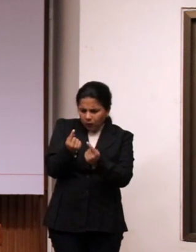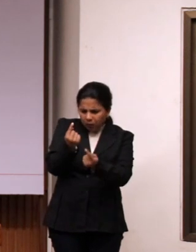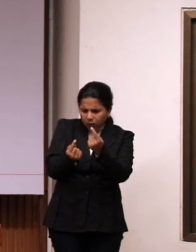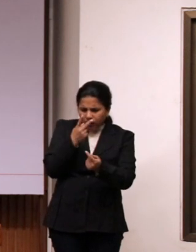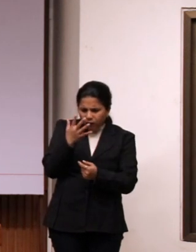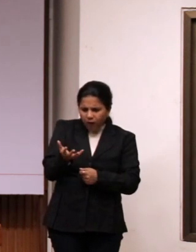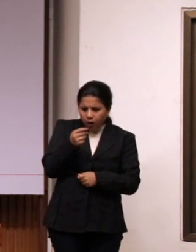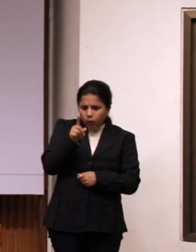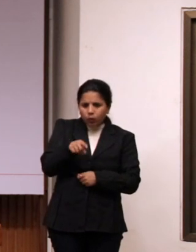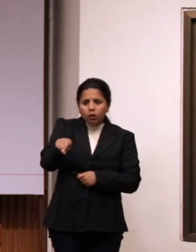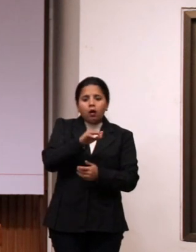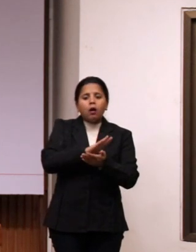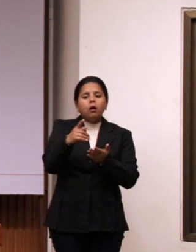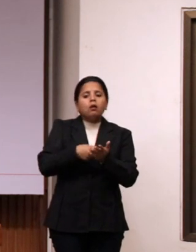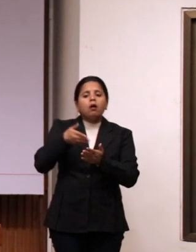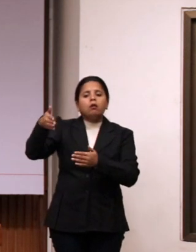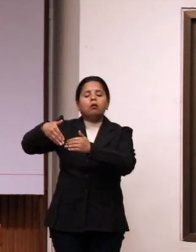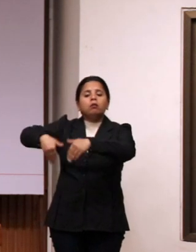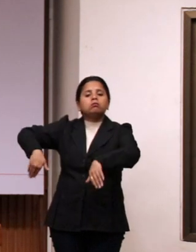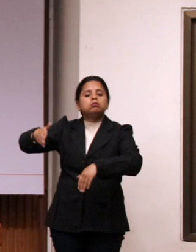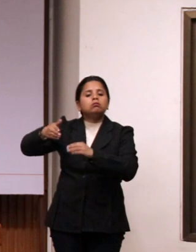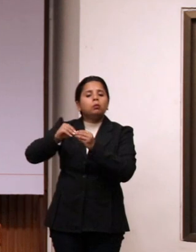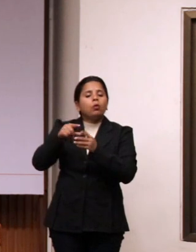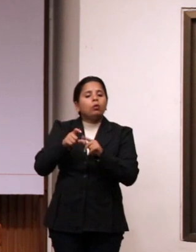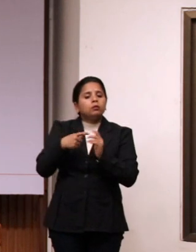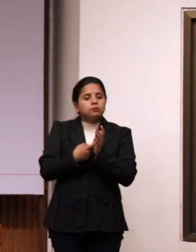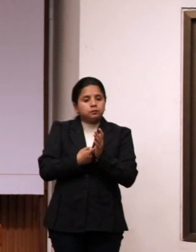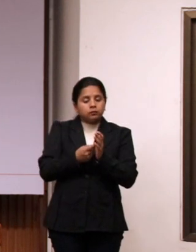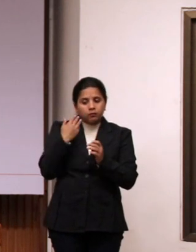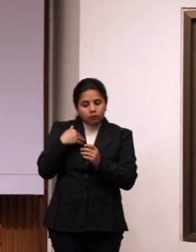and that too from Haryana border. After paddy was